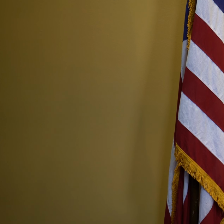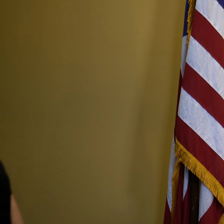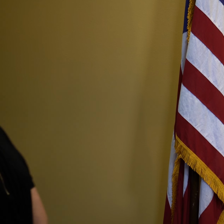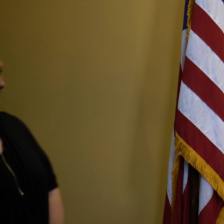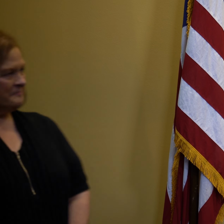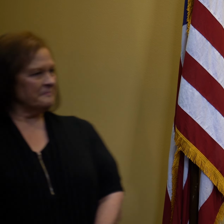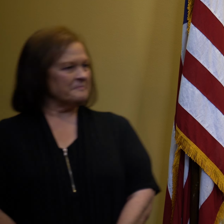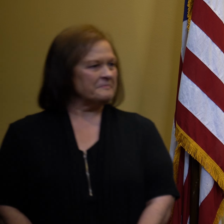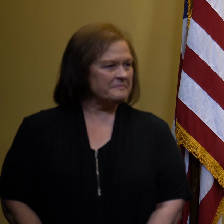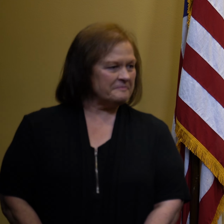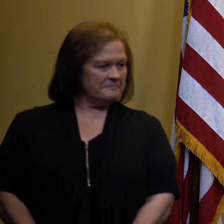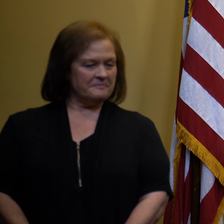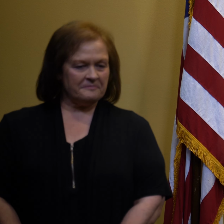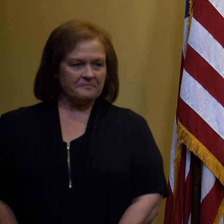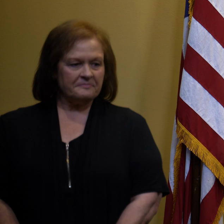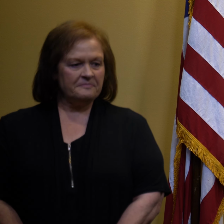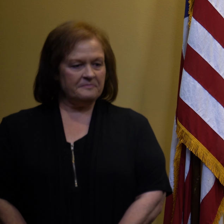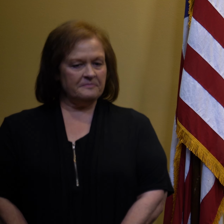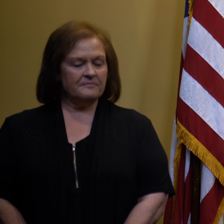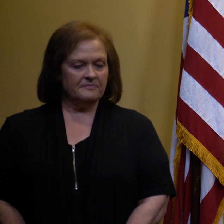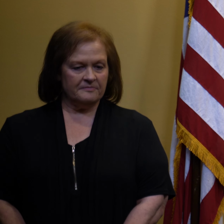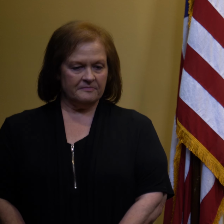Sorry for keeping you